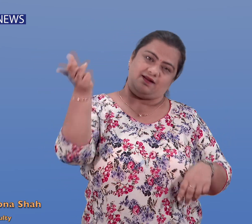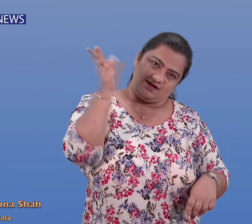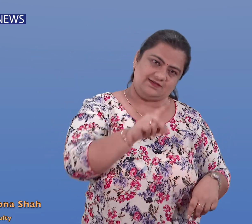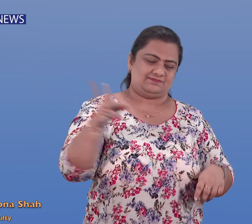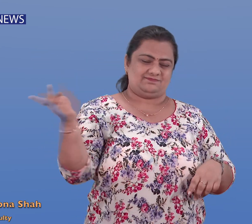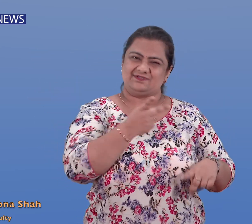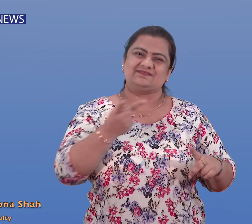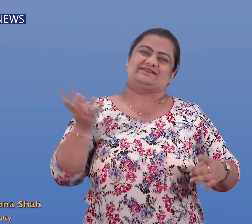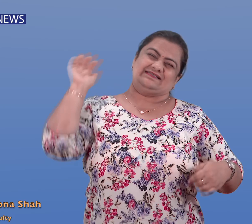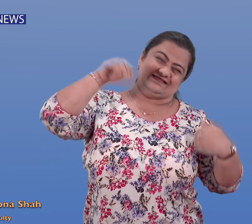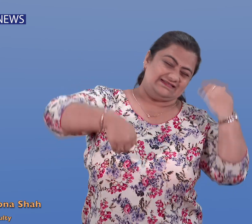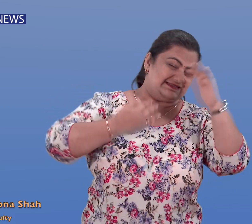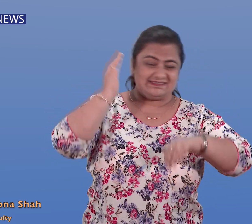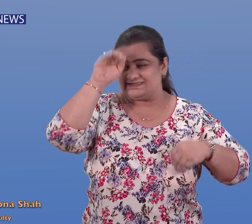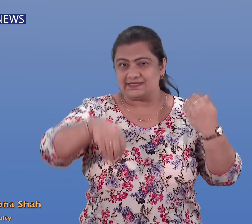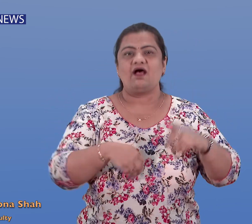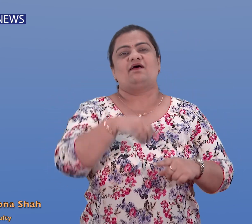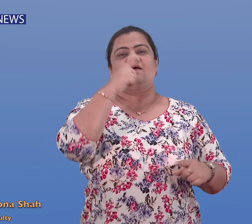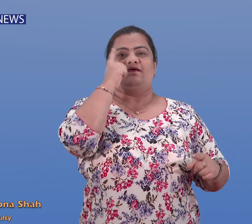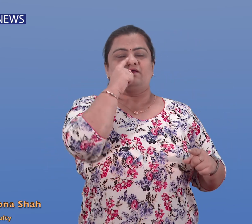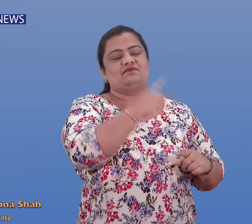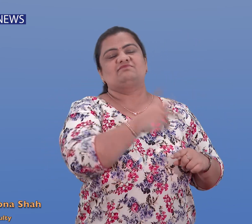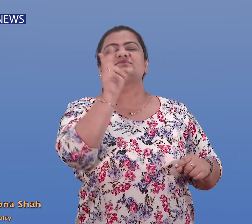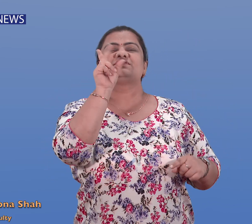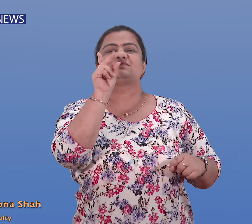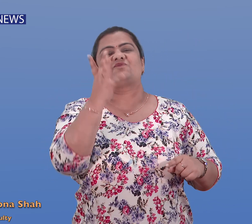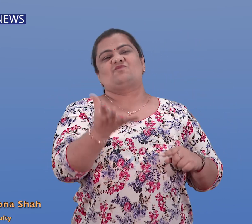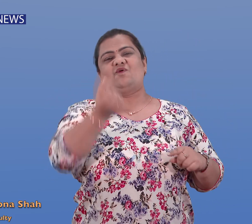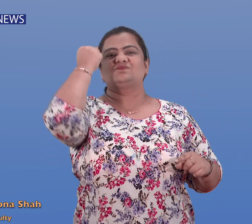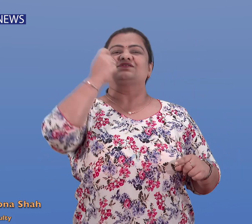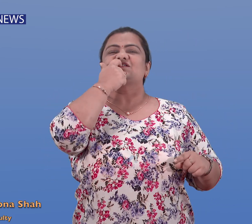Sarita Moore, also won a bronze medal for the nation.